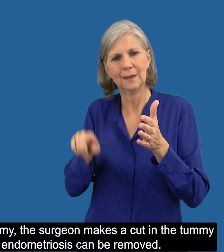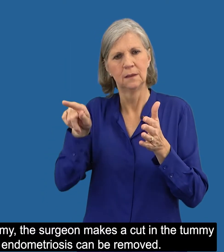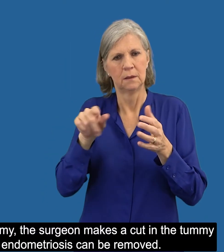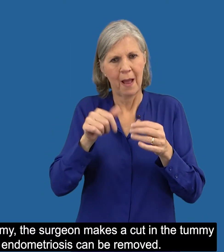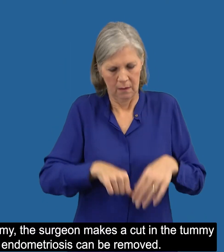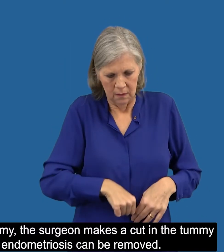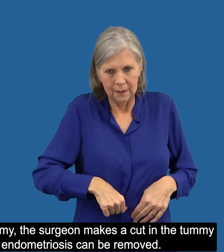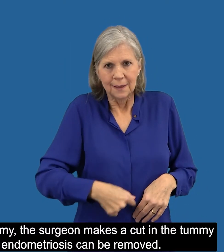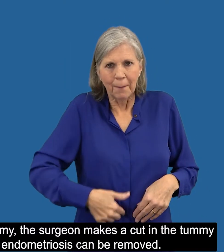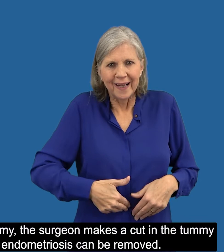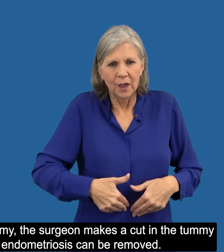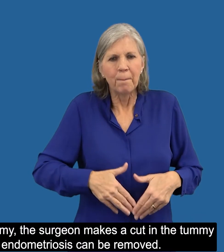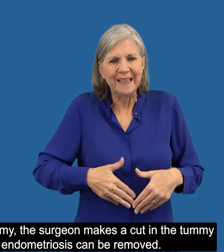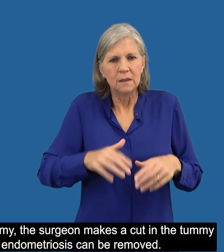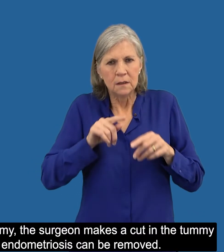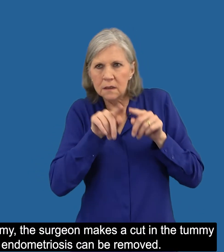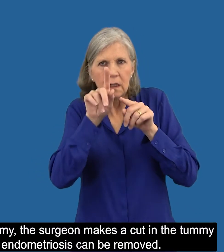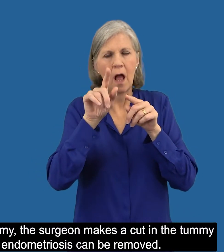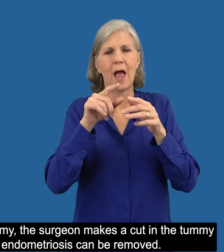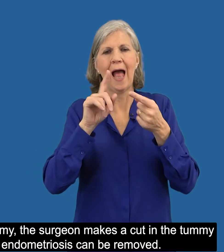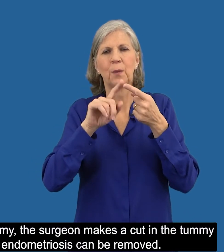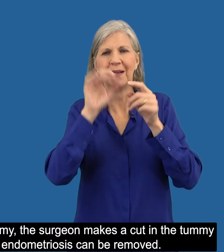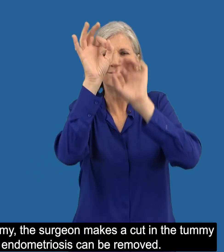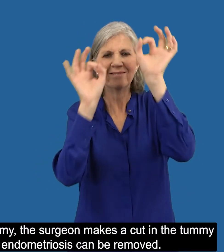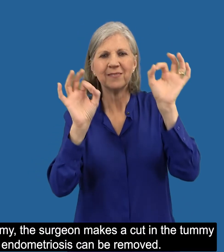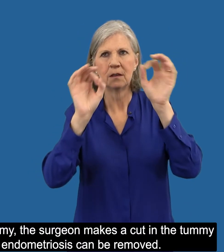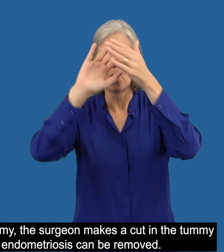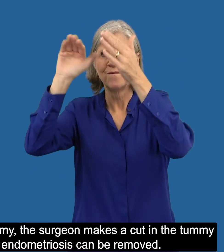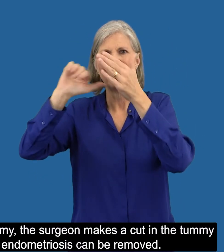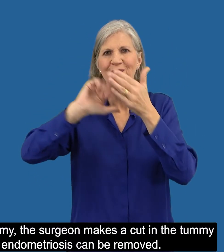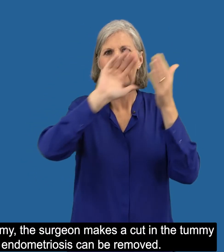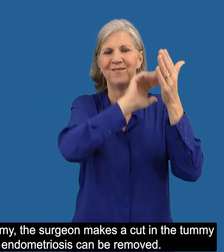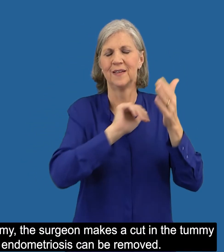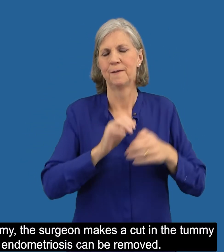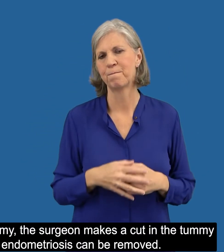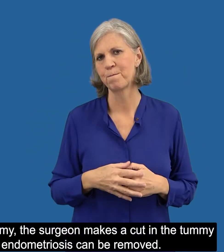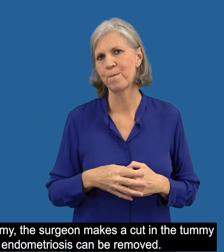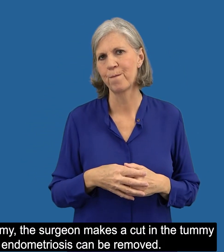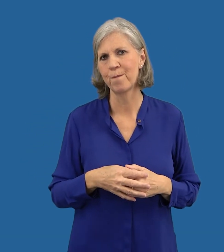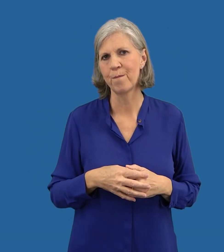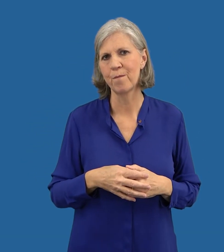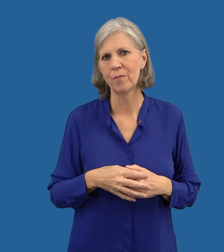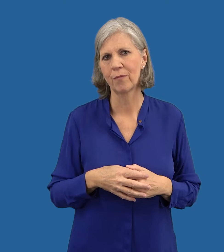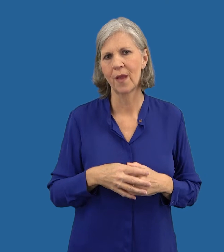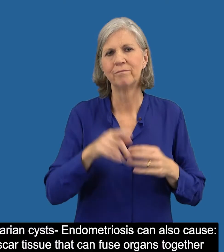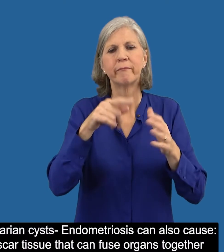During a laparotomy, the surgeon makes a cut in the tummy so that endometriosis can be removed.